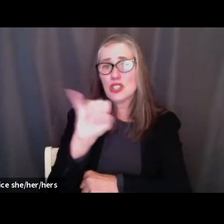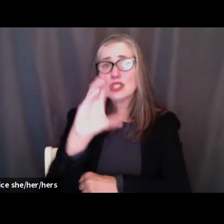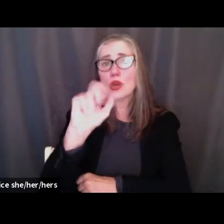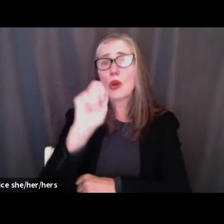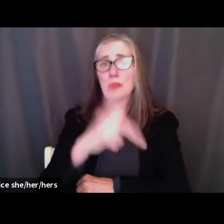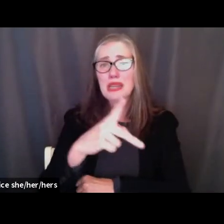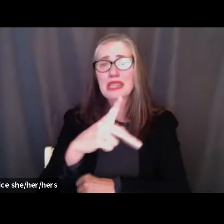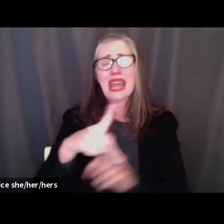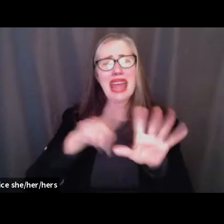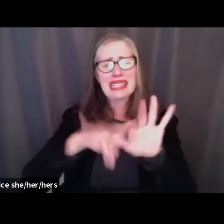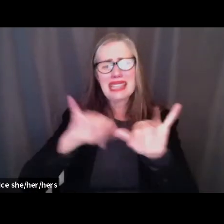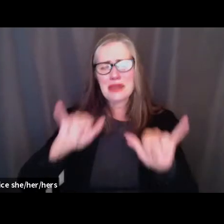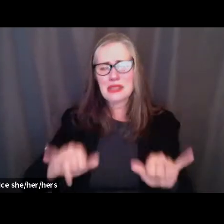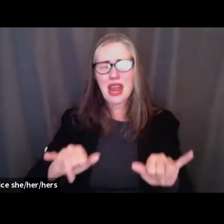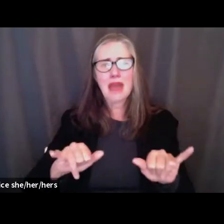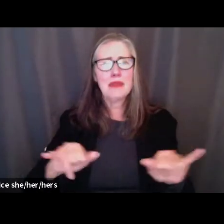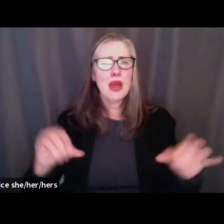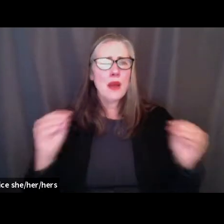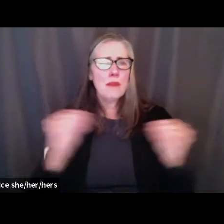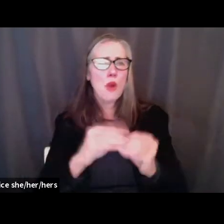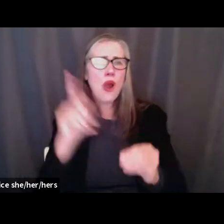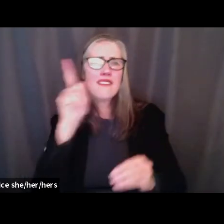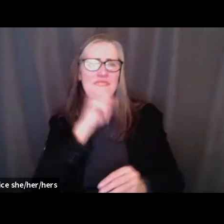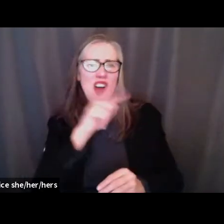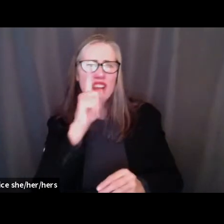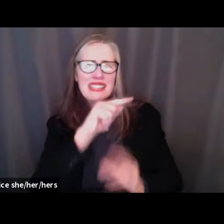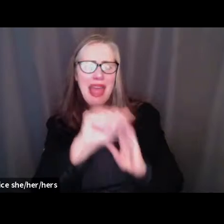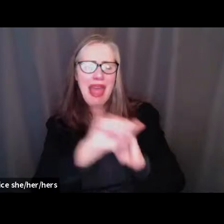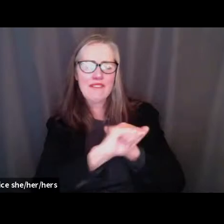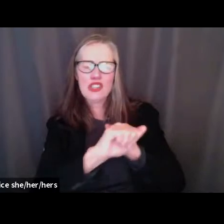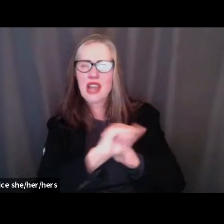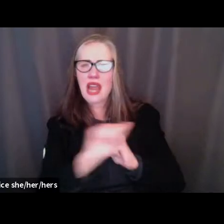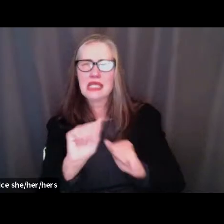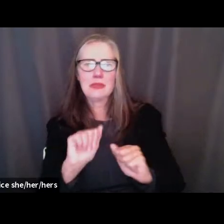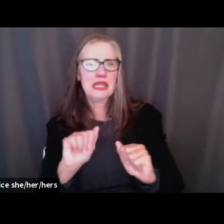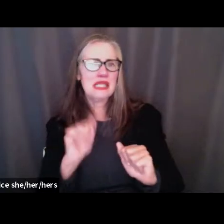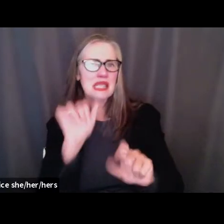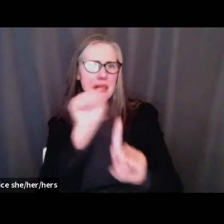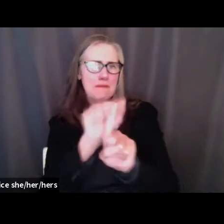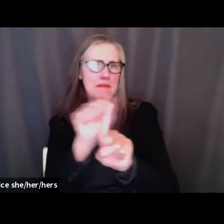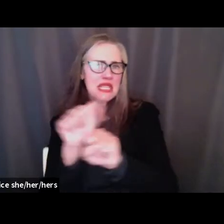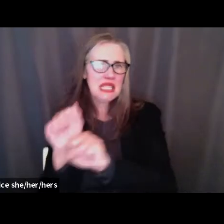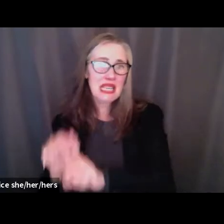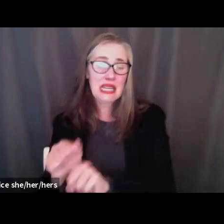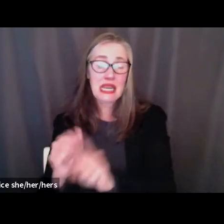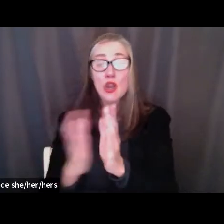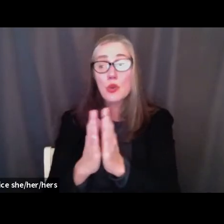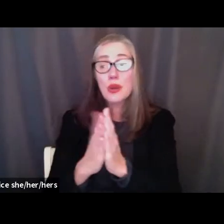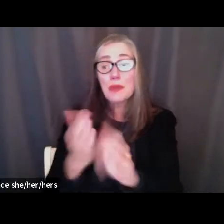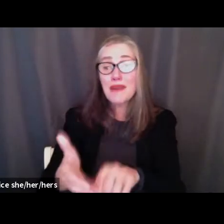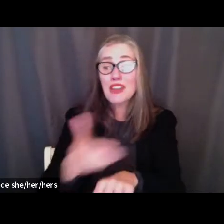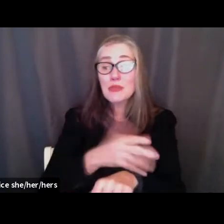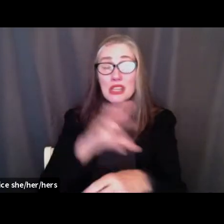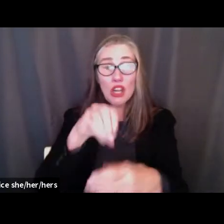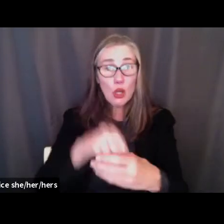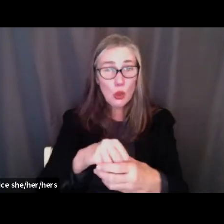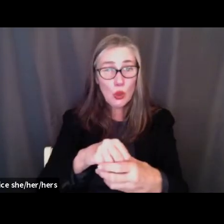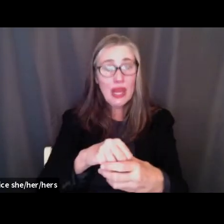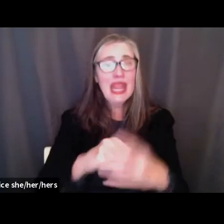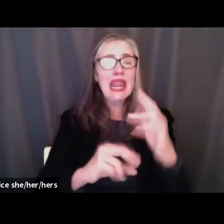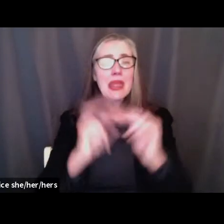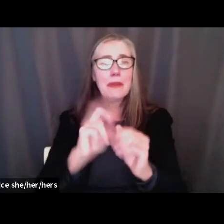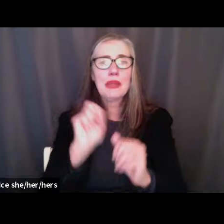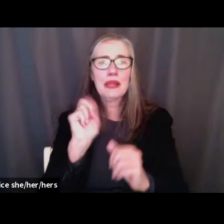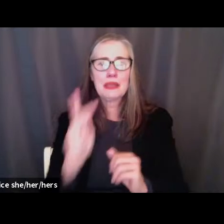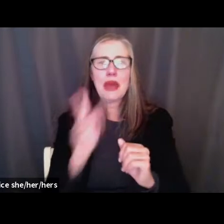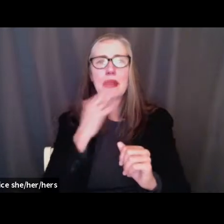concurrent explosion of false and misleading advertising. Additionally, we applaud the improvements that were included in the Build Back Better bill